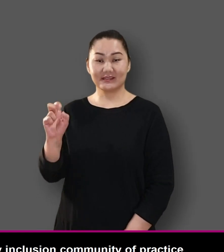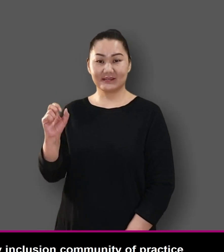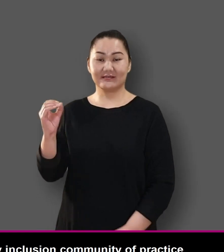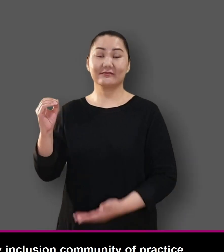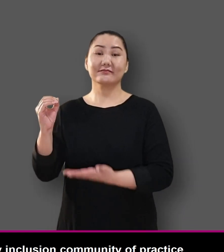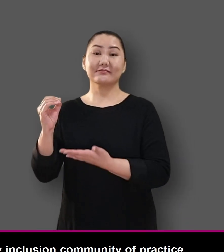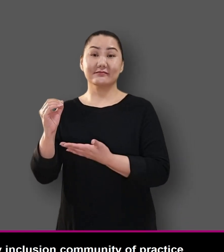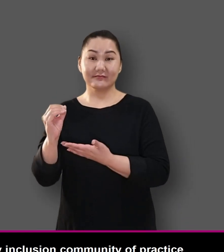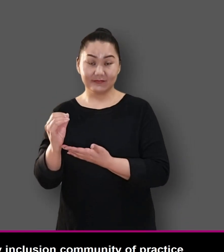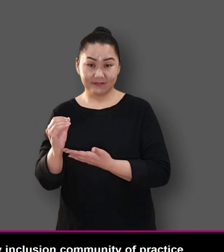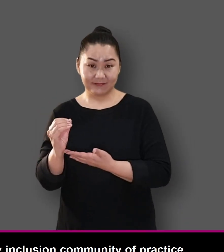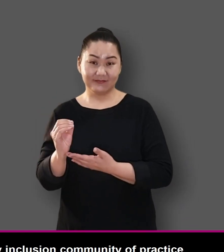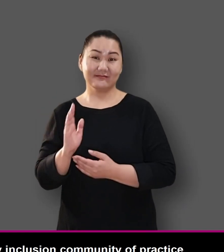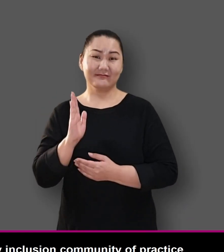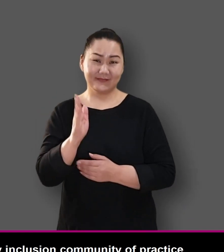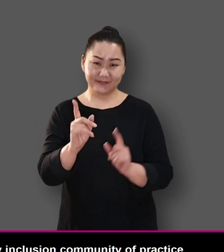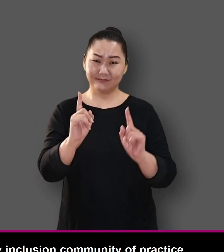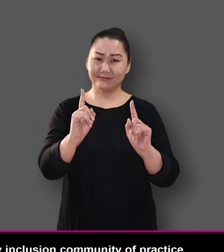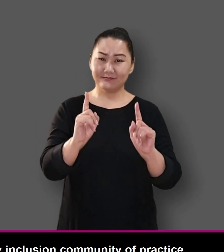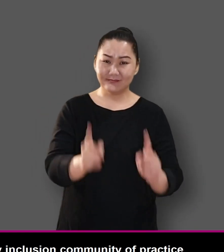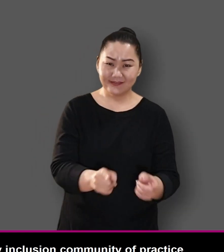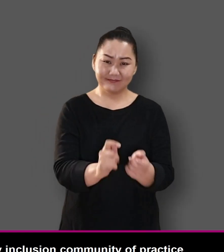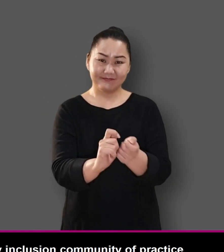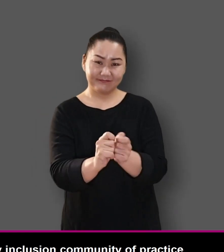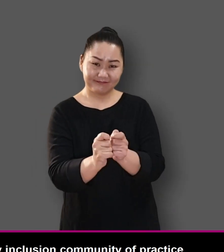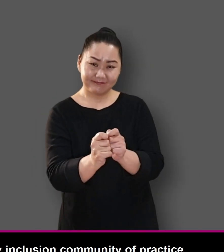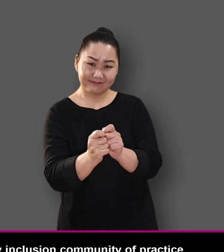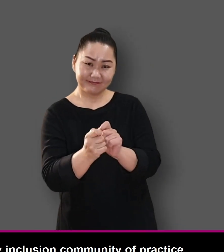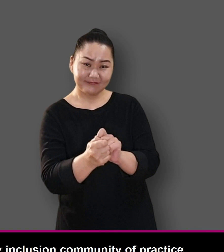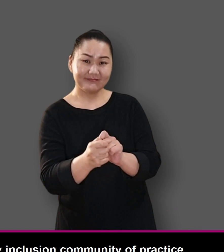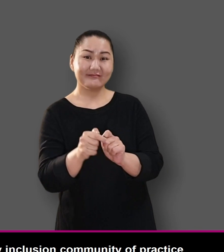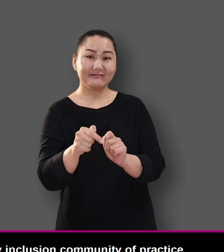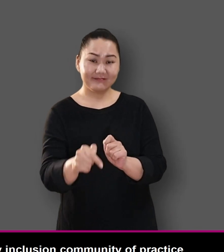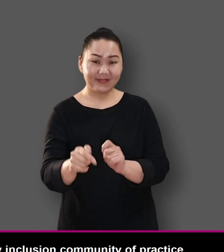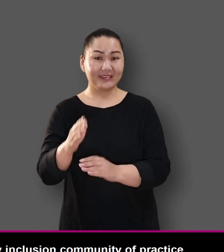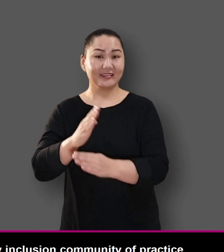We will establish a disability inclusion community of practice